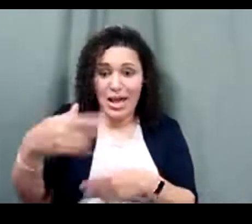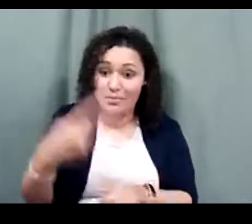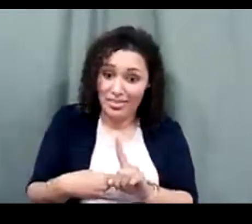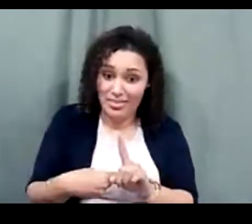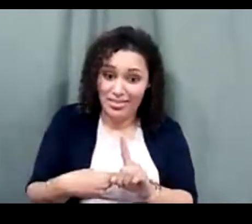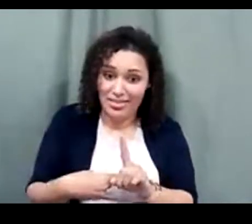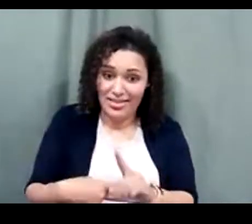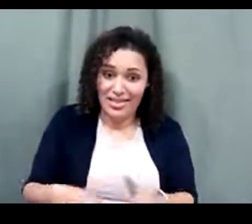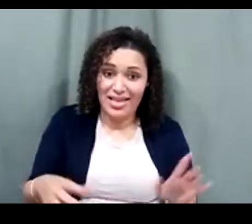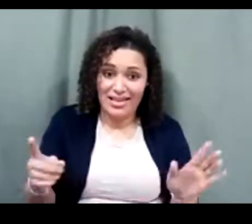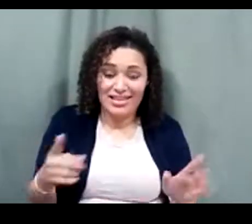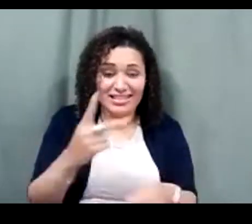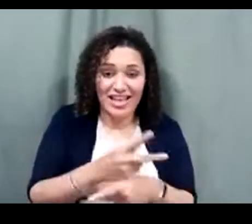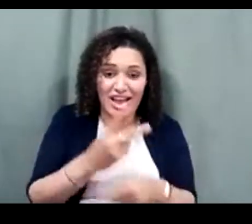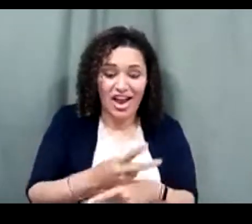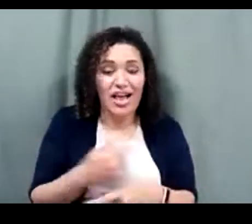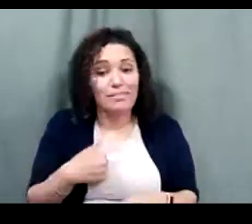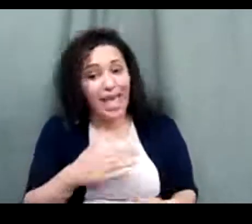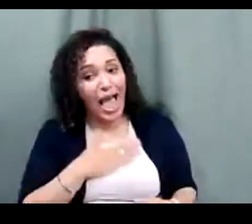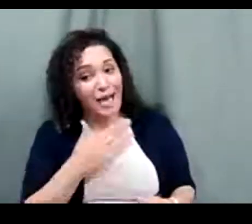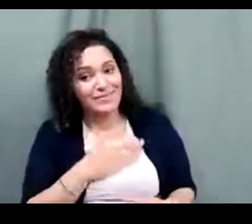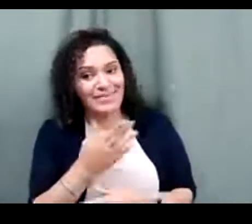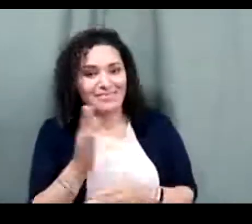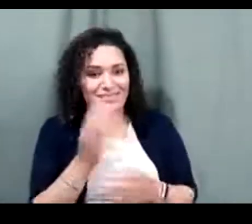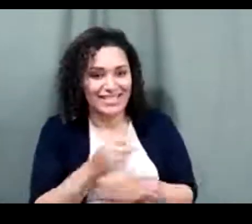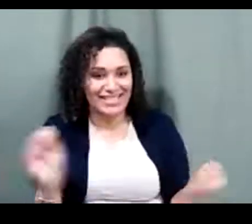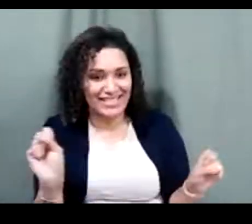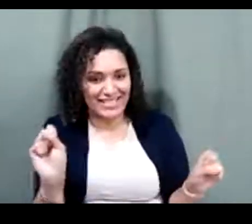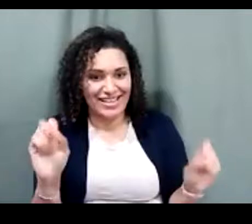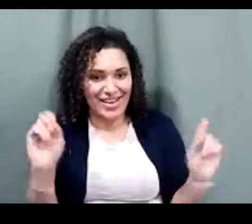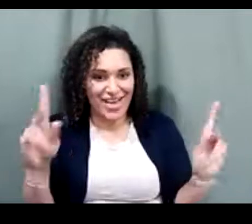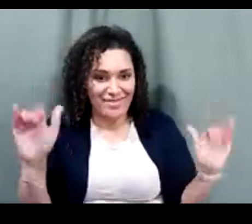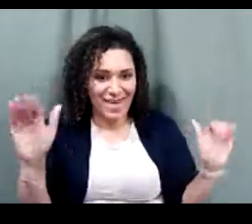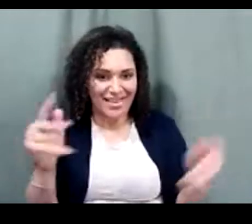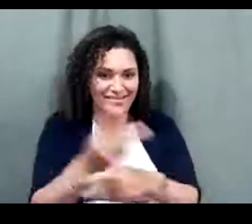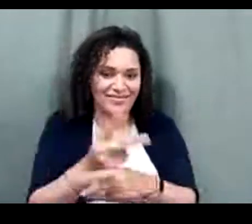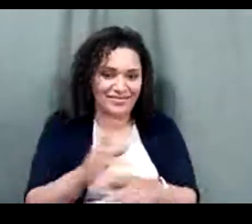right. Take care. Be happy. Be safe. Yeah. Take care. All right. Thank you, guys. Thanks.